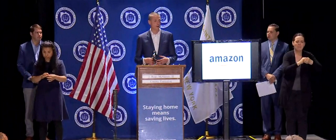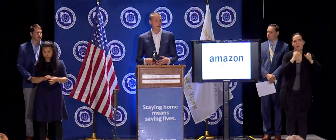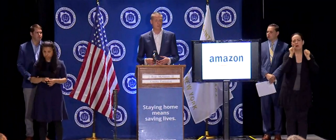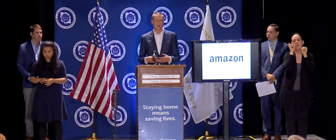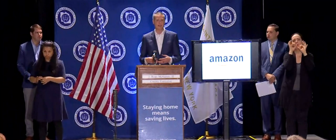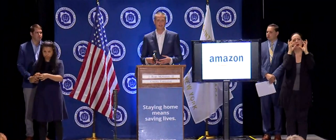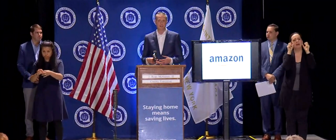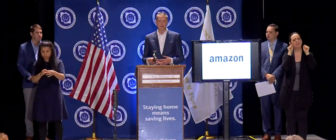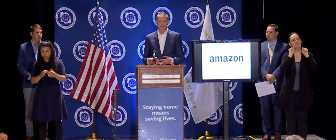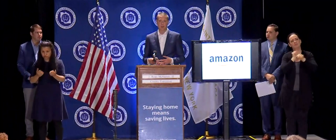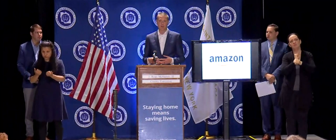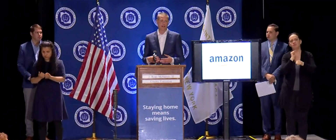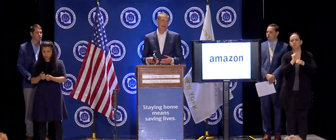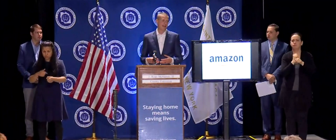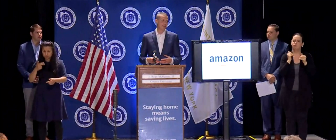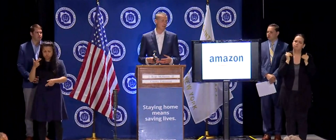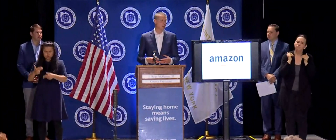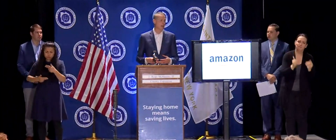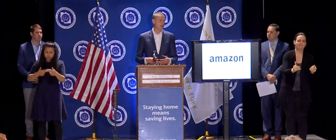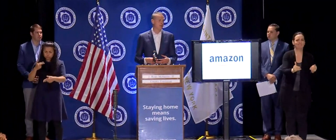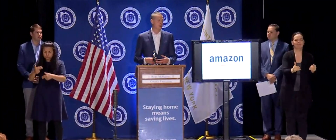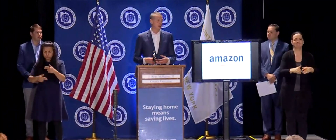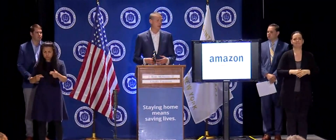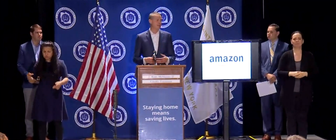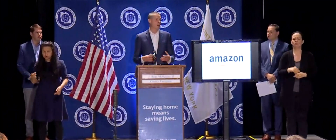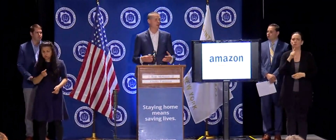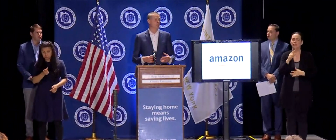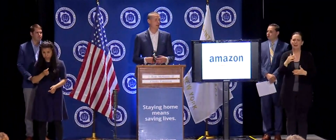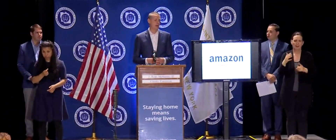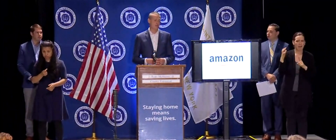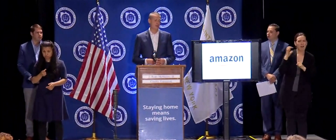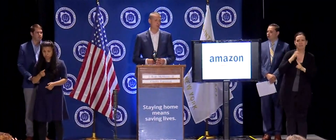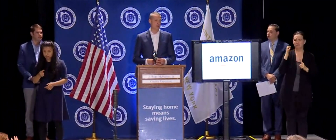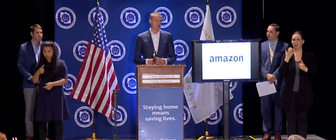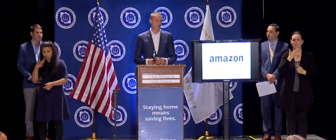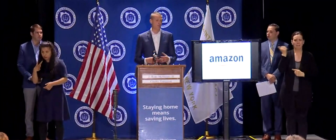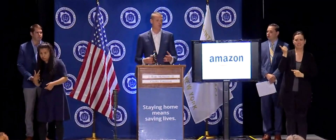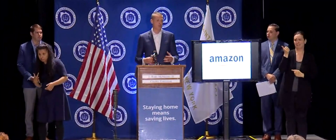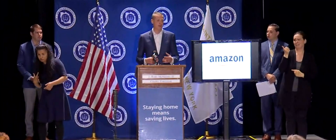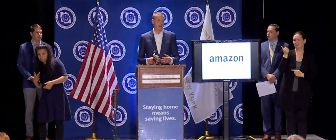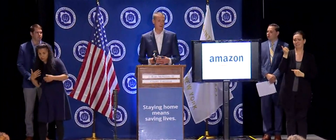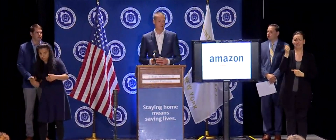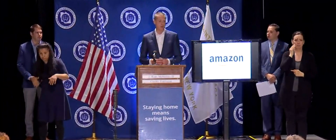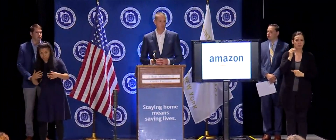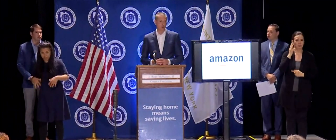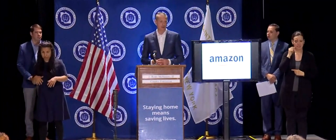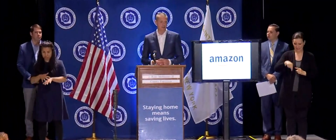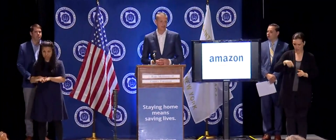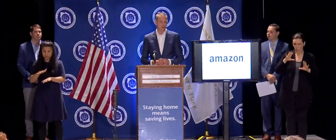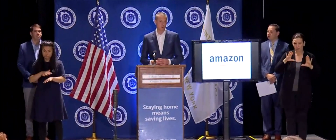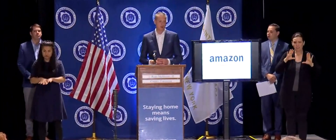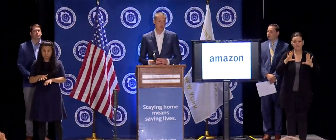move forward on the pace in which it has been astounding. I've been doing some version of economic